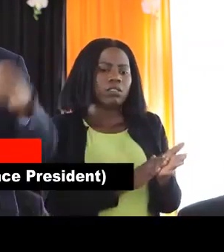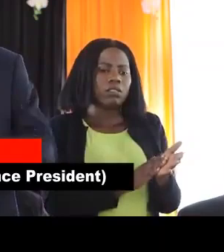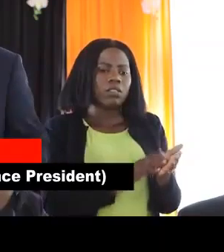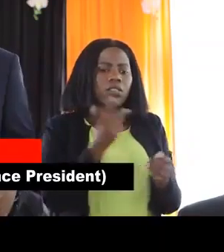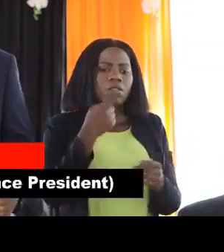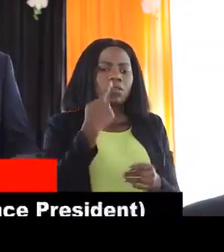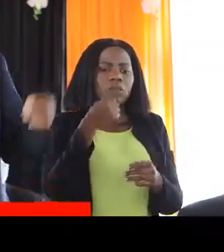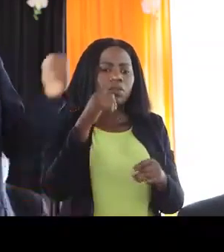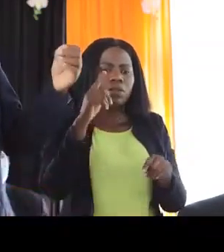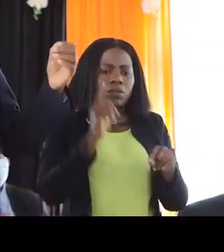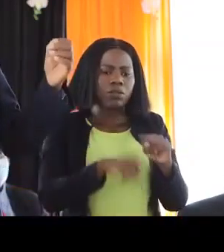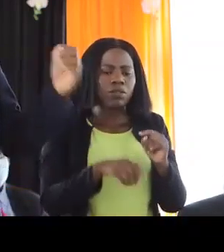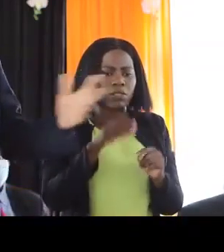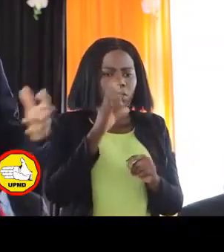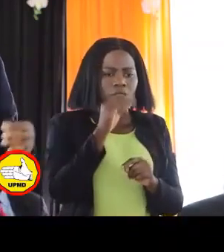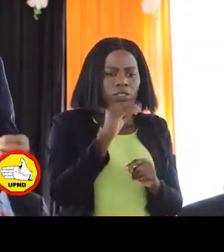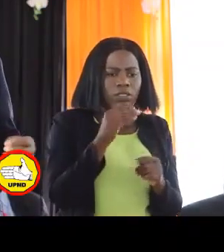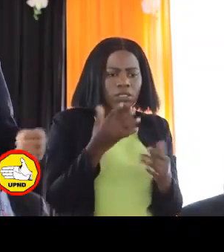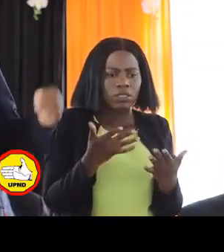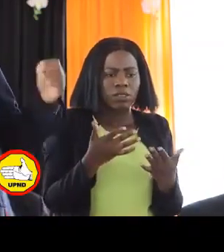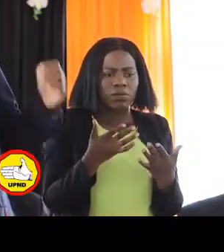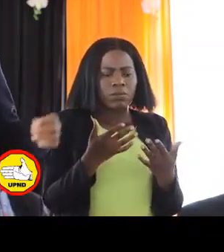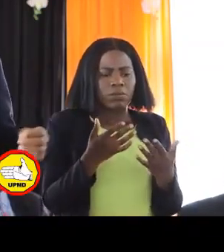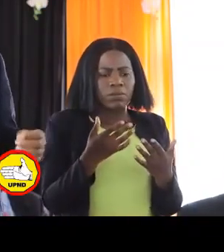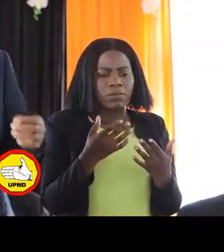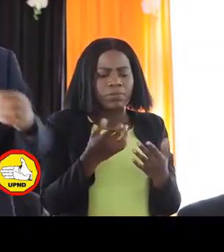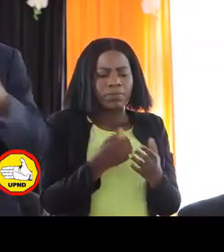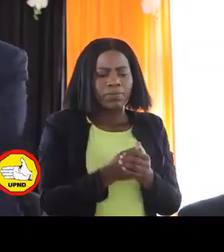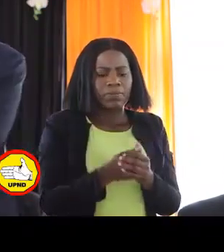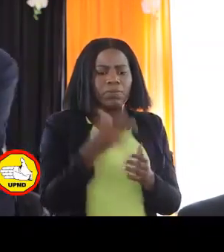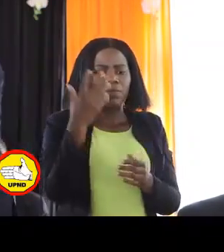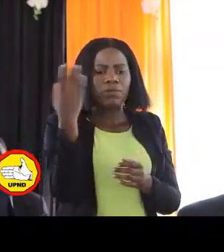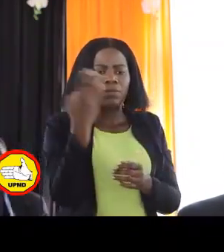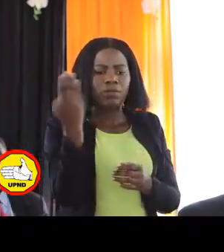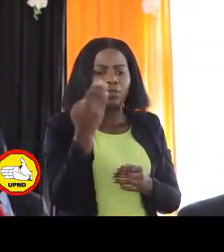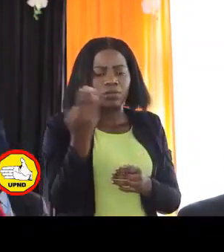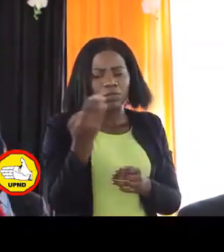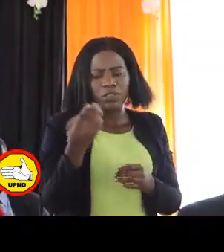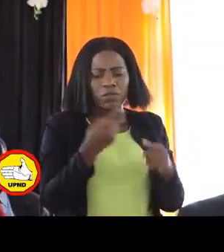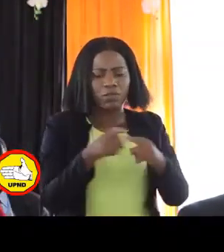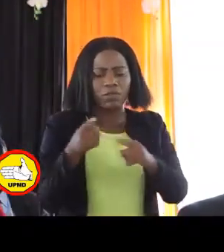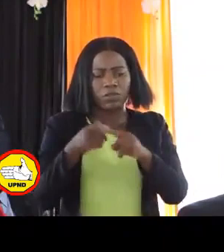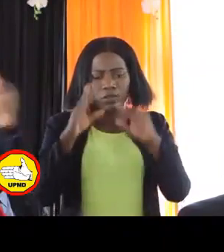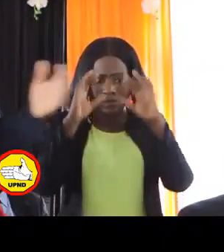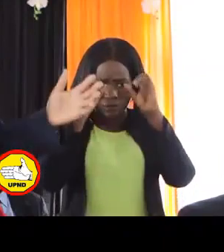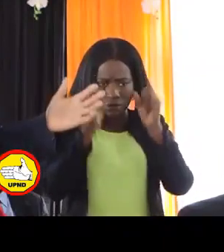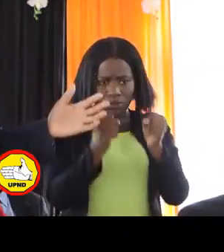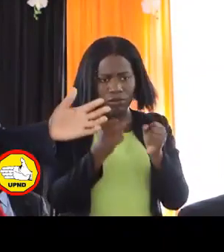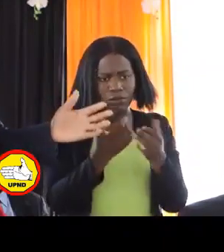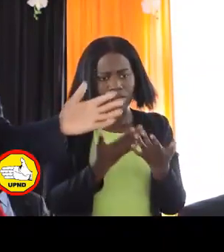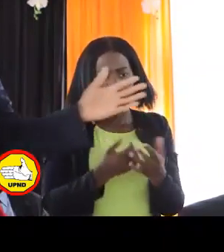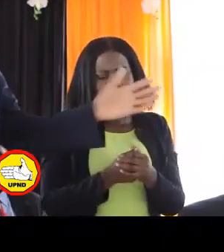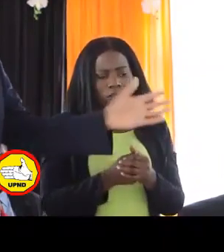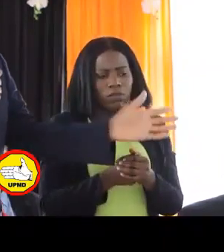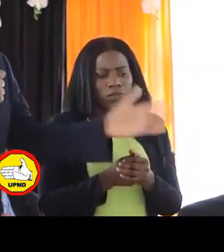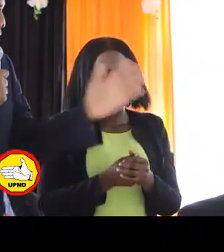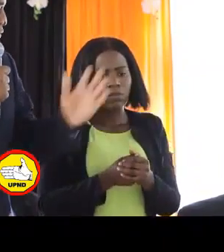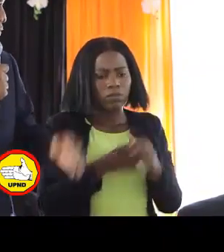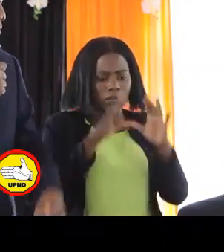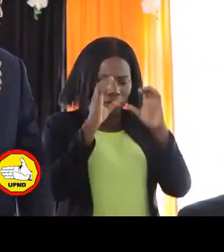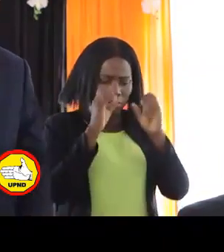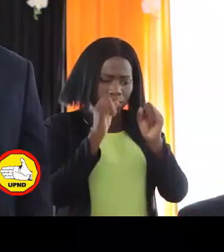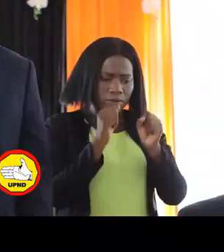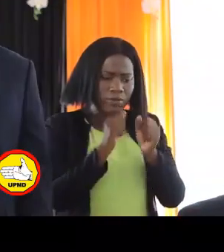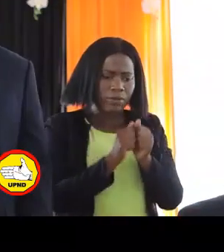of KBF, ill of Ernest Mansa, ill of Roa Kafumba, ill of Milopi, ill